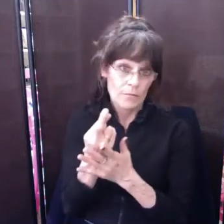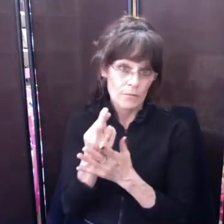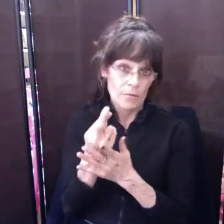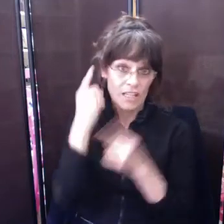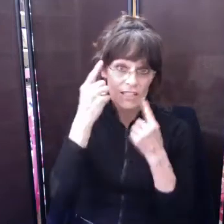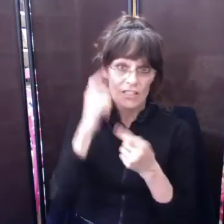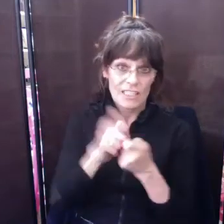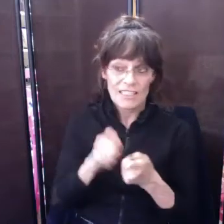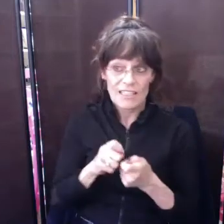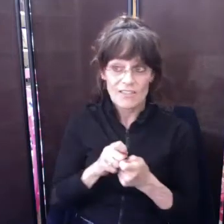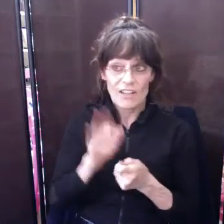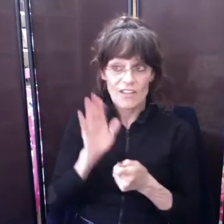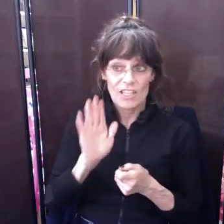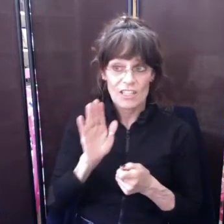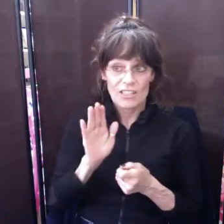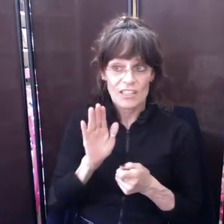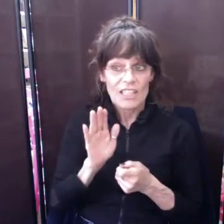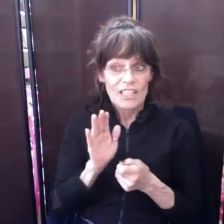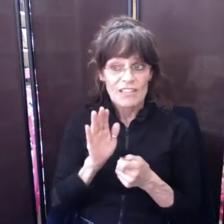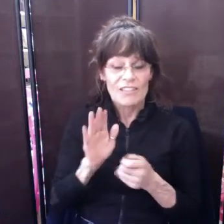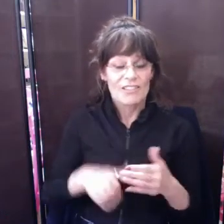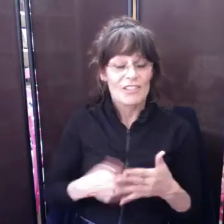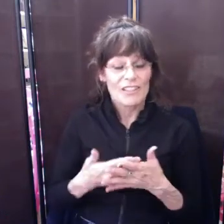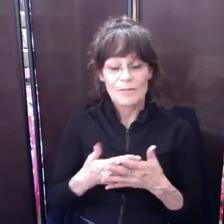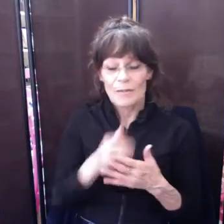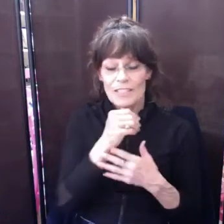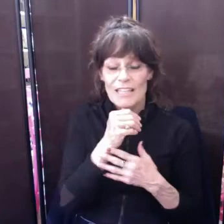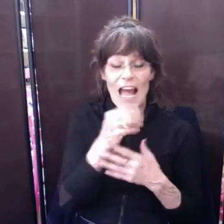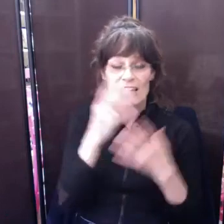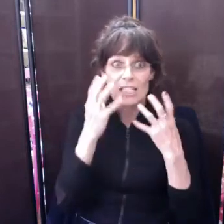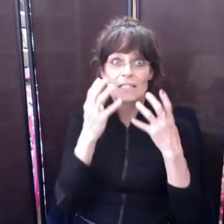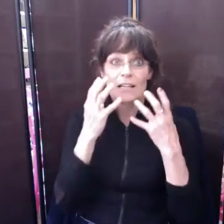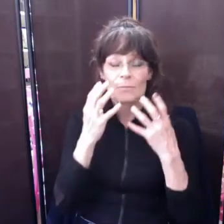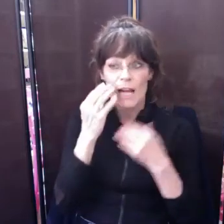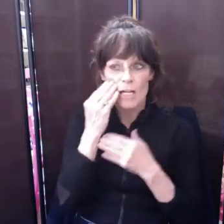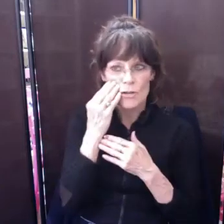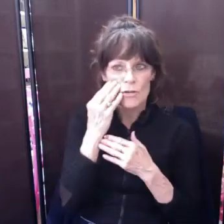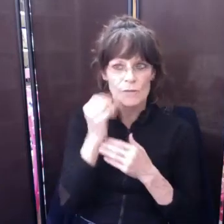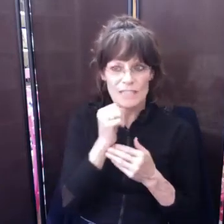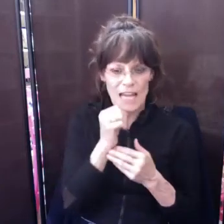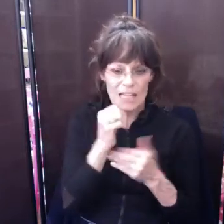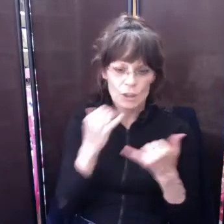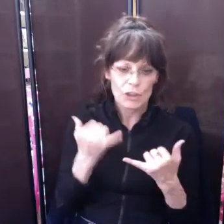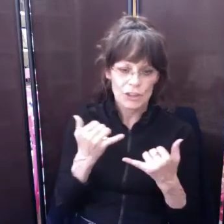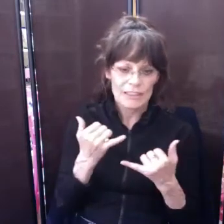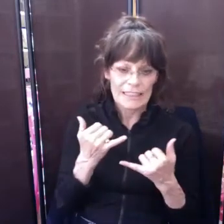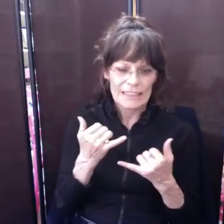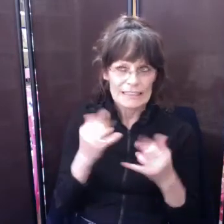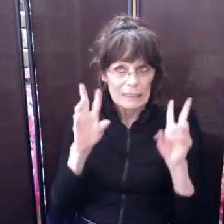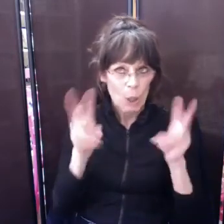was not stunned. You know, but I could tell by the tone of the conversation that he was not currently rehabbing. So I thought, oh, what the hell?